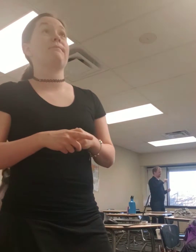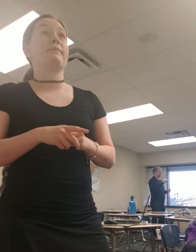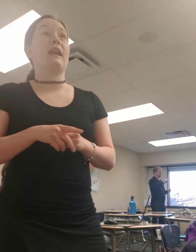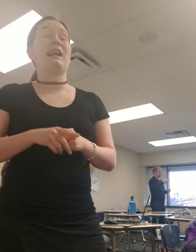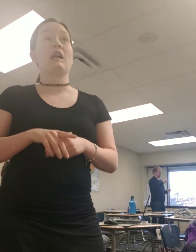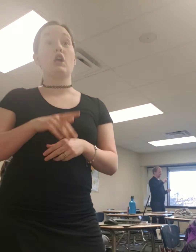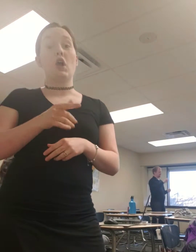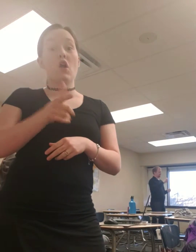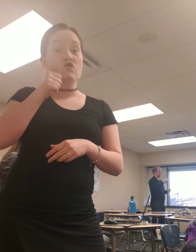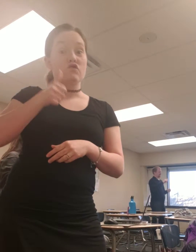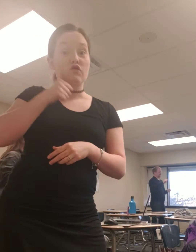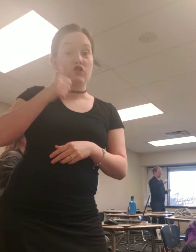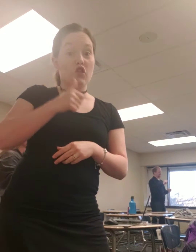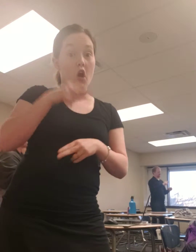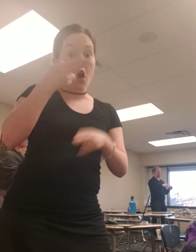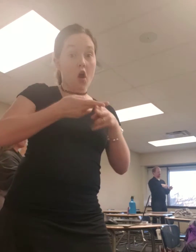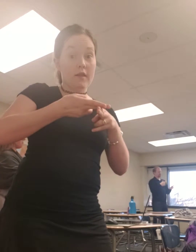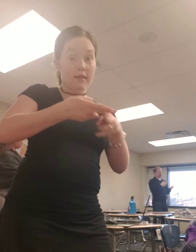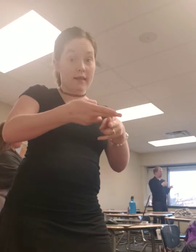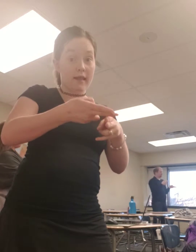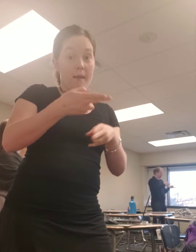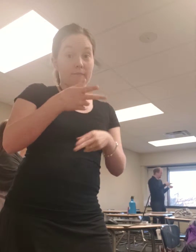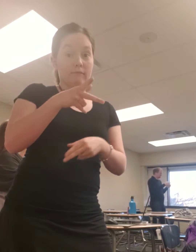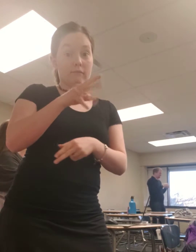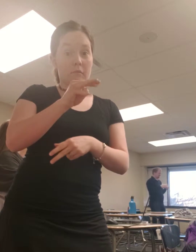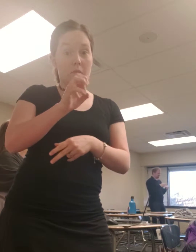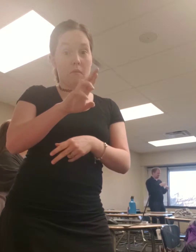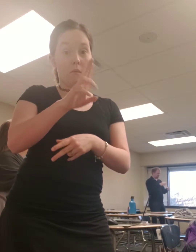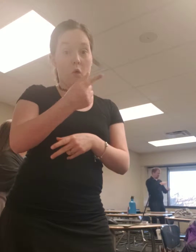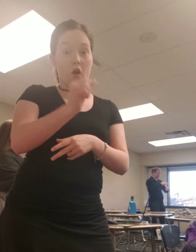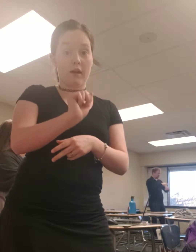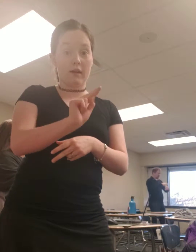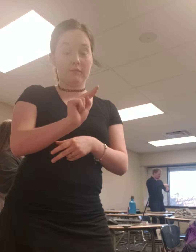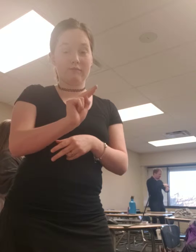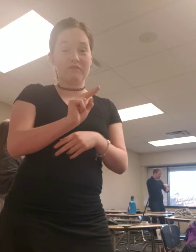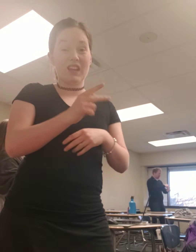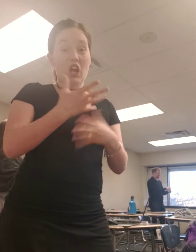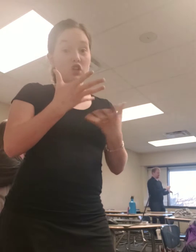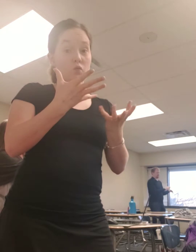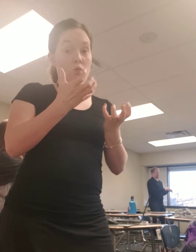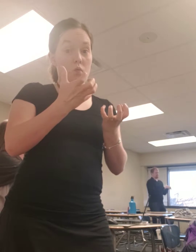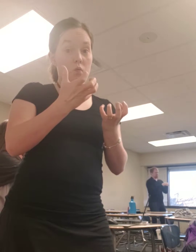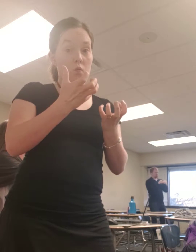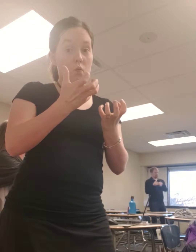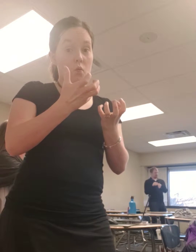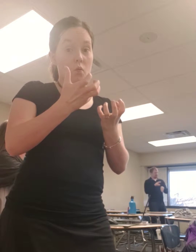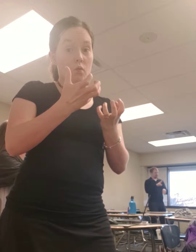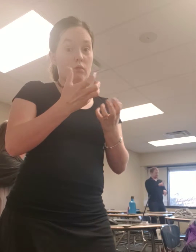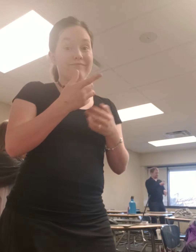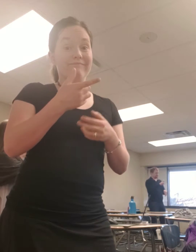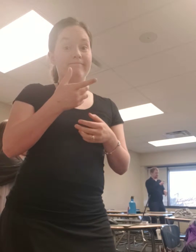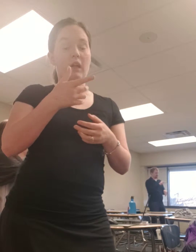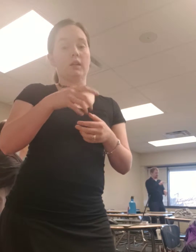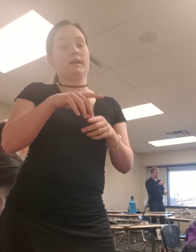but her family moved to Venus, and she told her classmates that the sun was going to come out every 7 years. Okay. All right. What